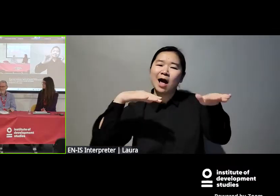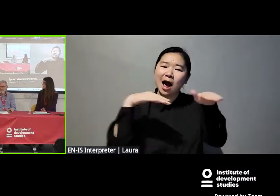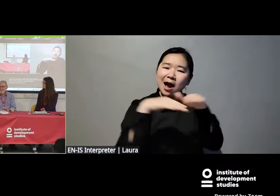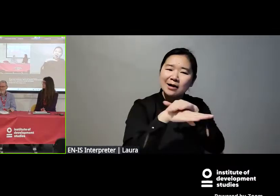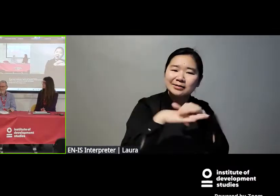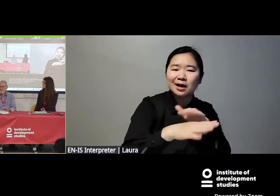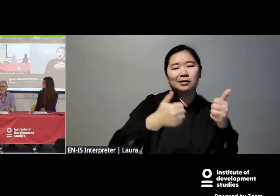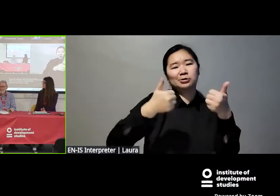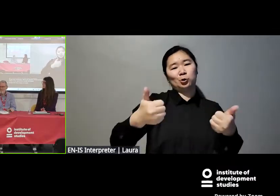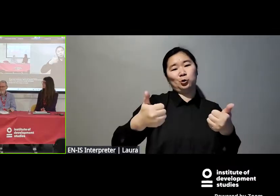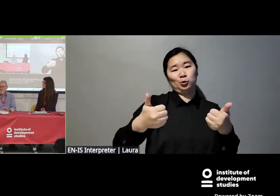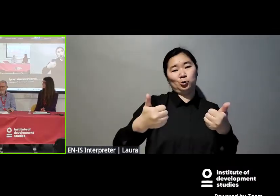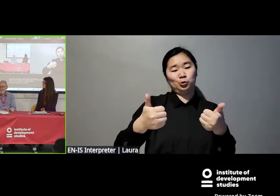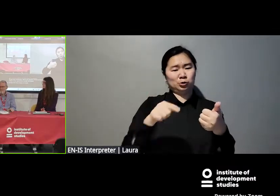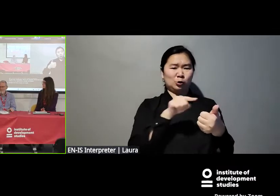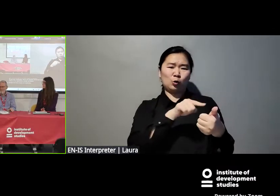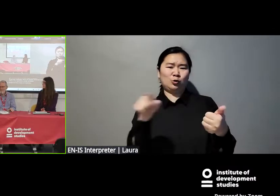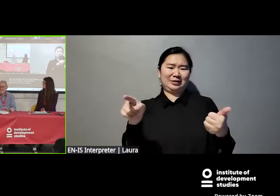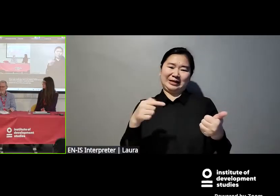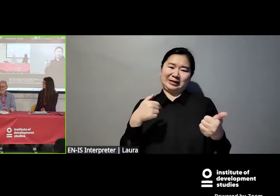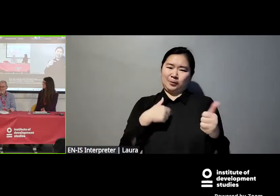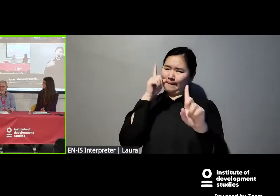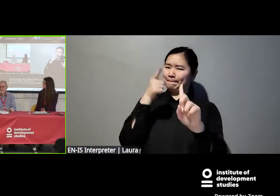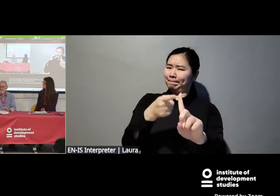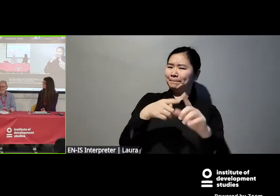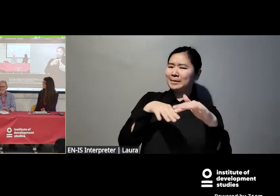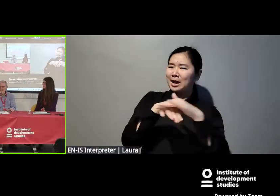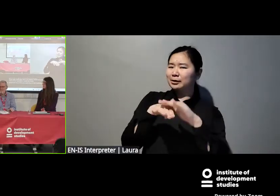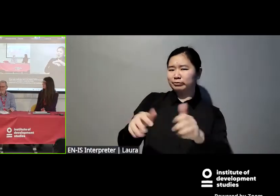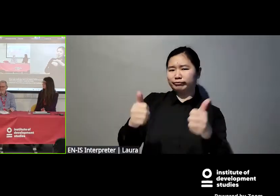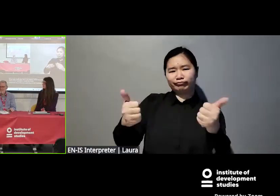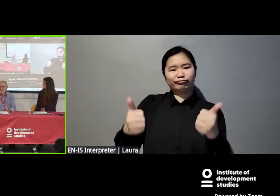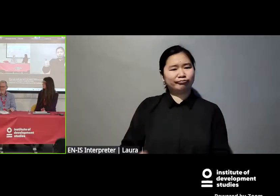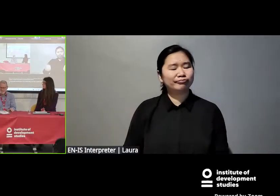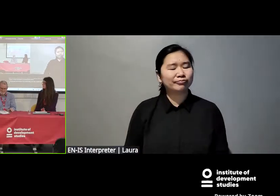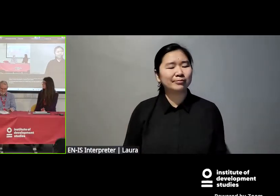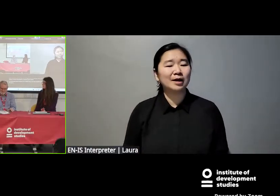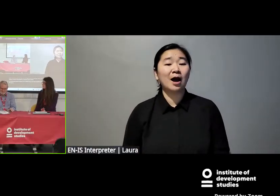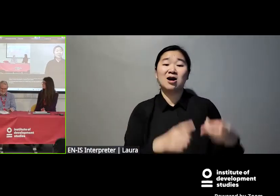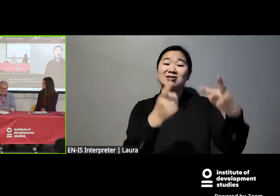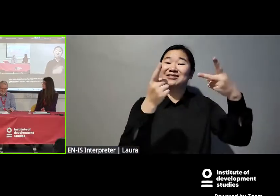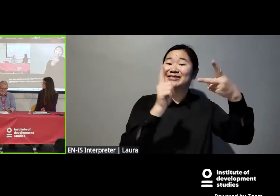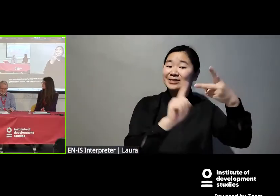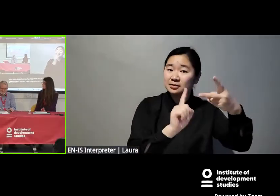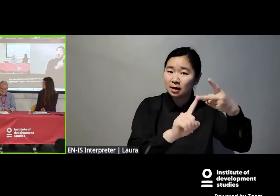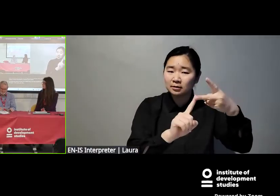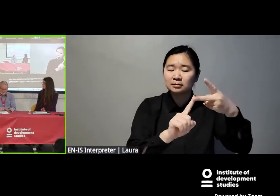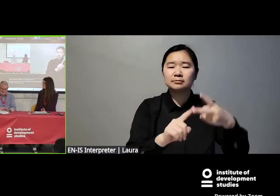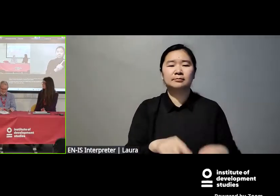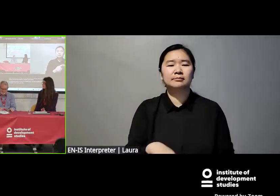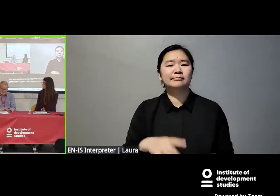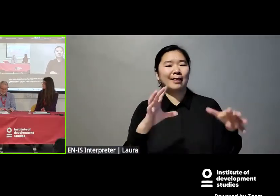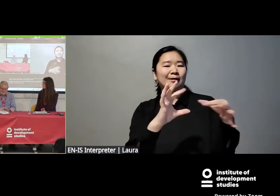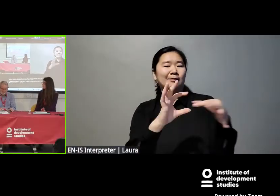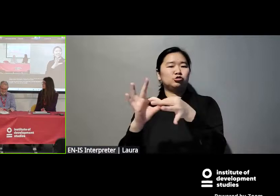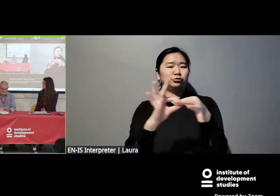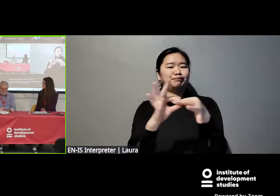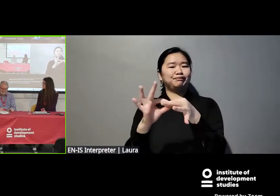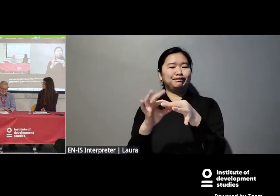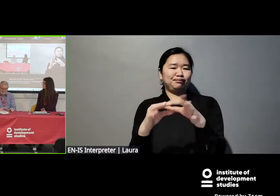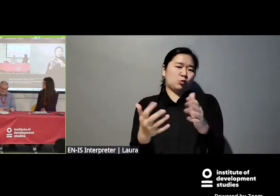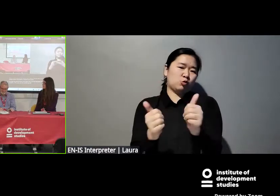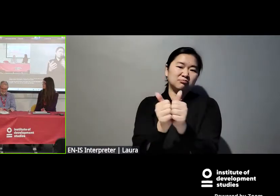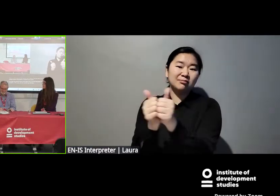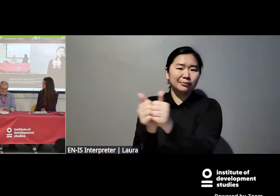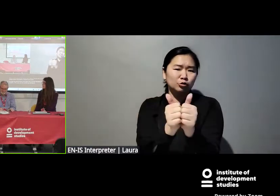know, what's come out of it is the articles and ultimately the issue in general. And then the third value is that we wanted it to